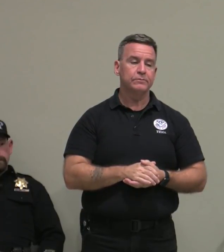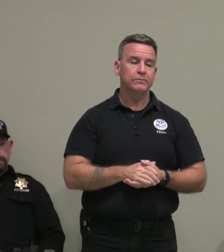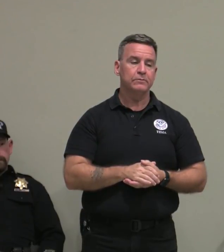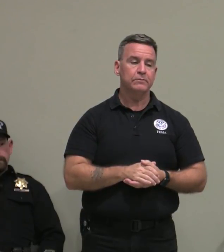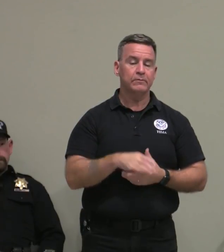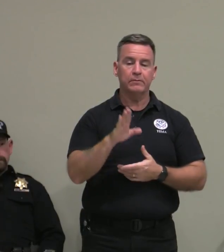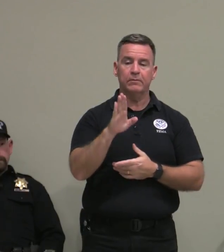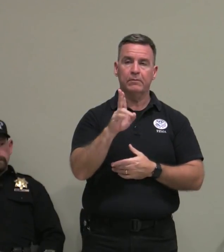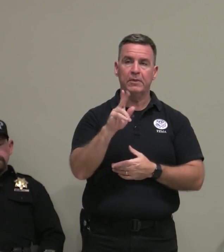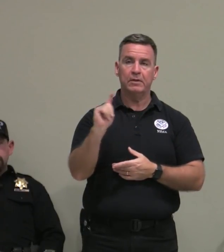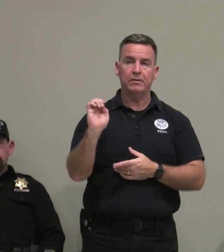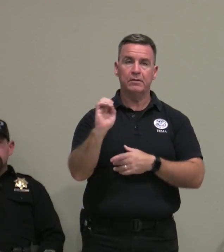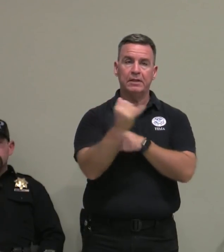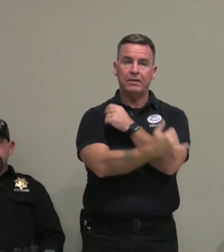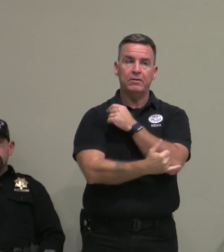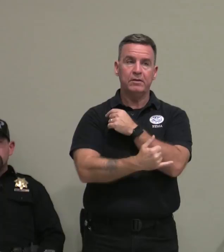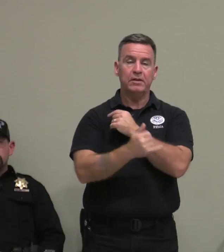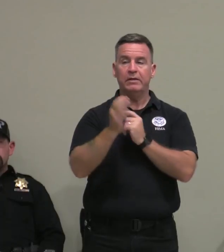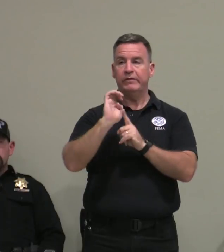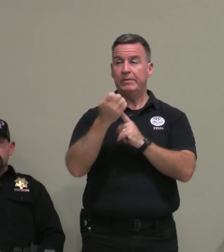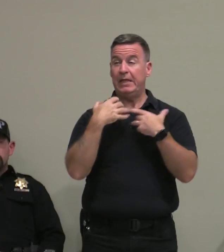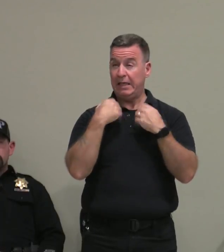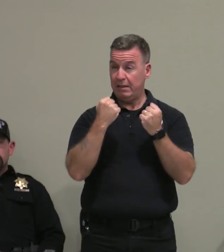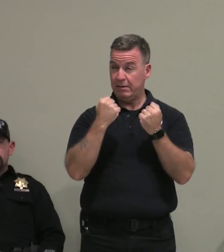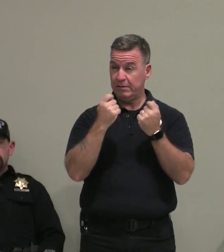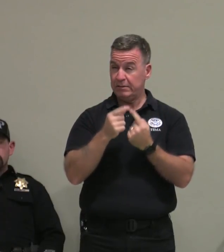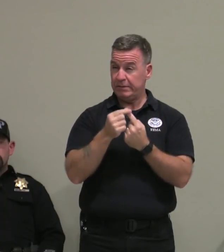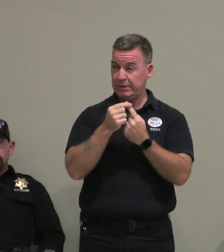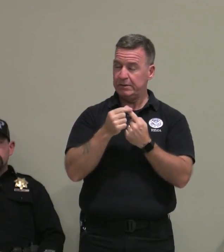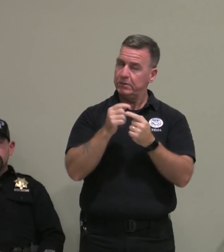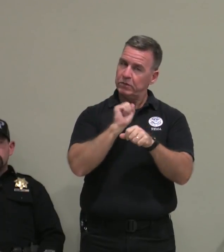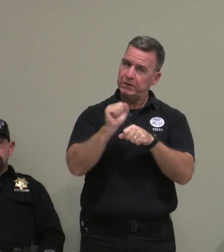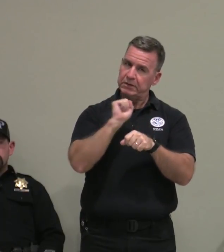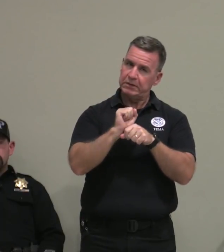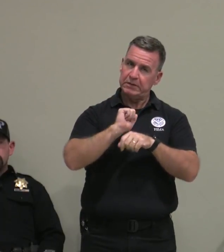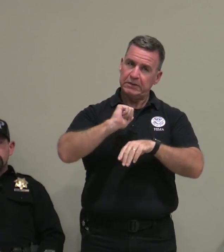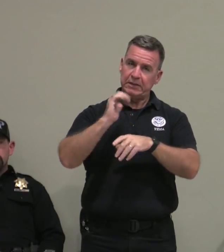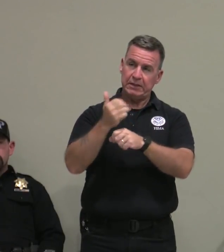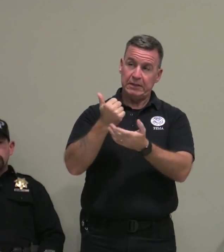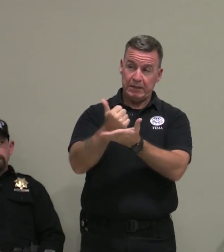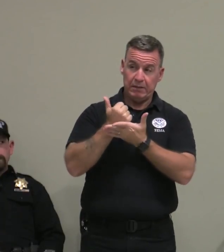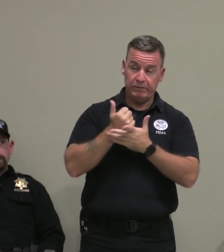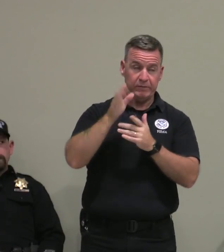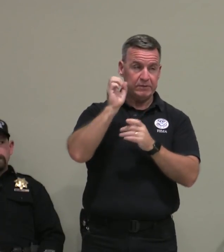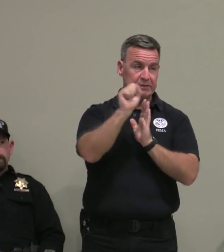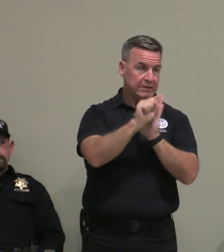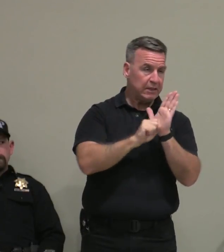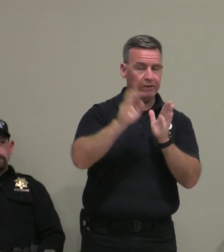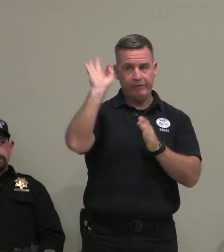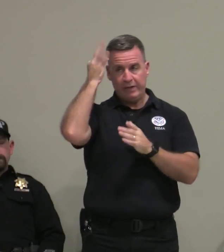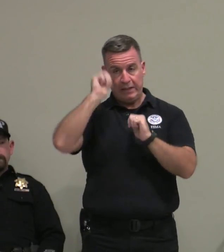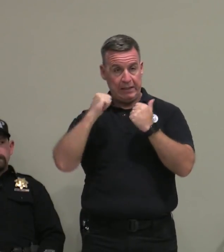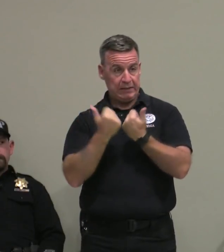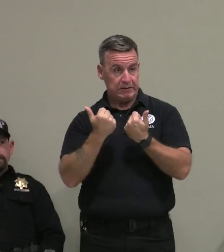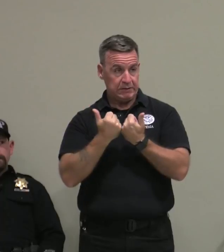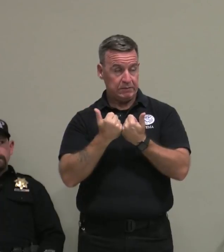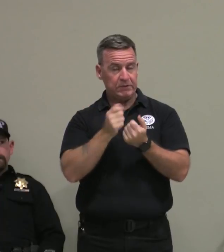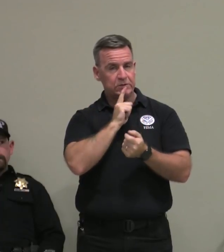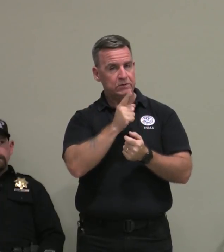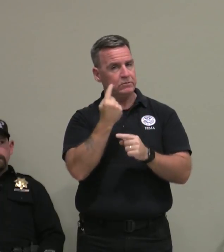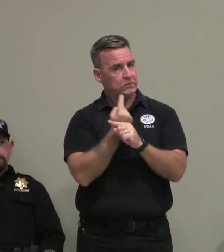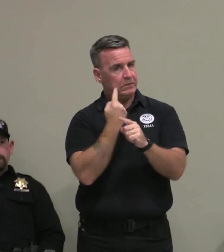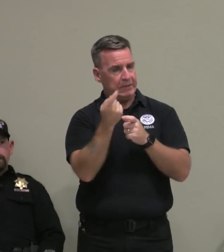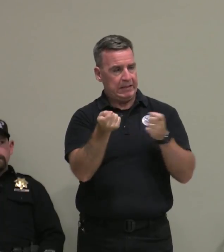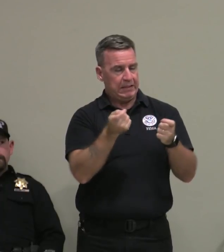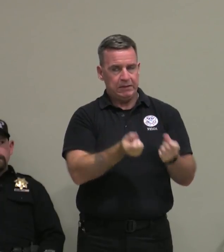Butte County and the environmental health department in particular is working to secure assistance from the state and federal agencies that will ensure proper